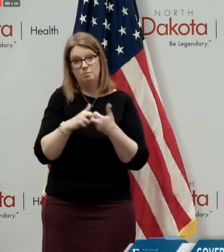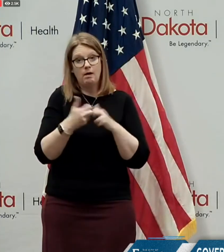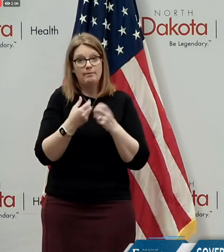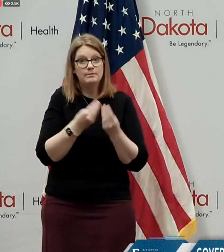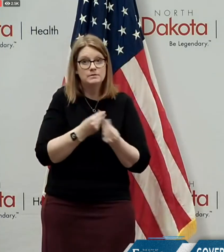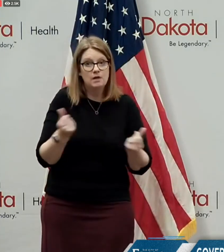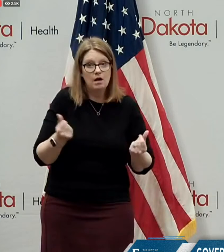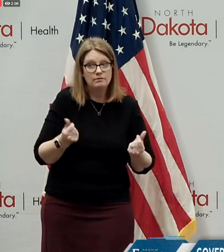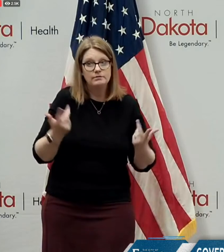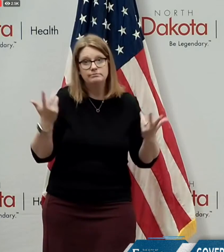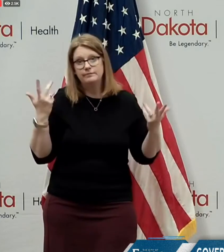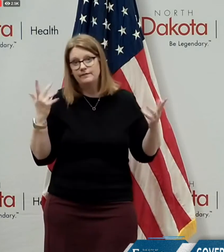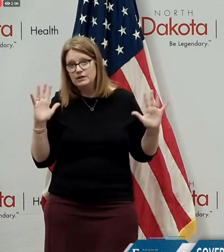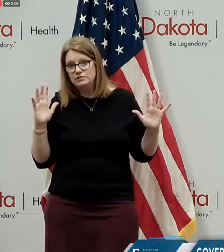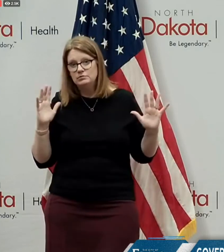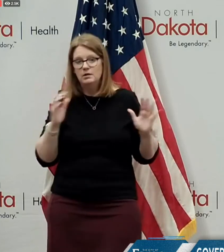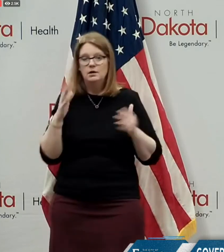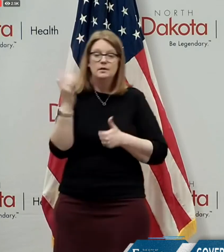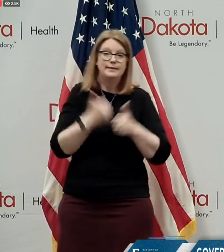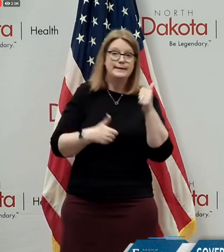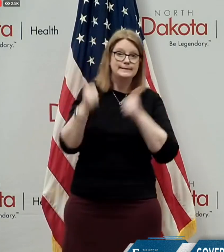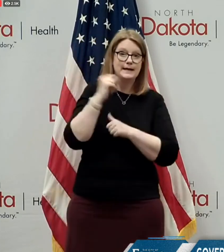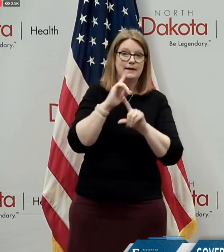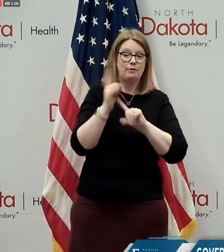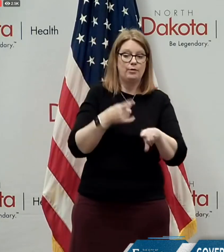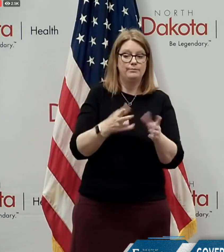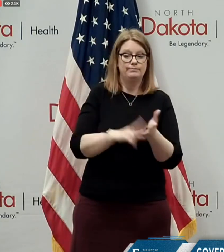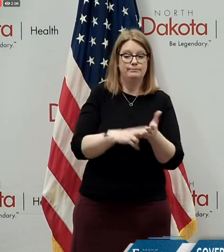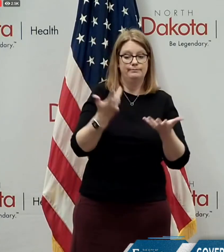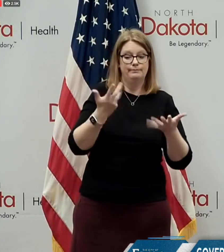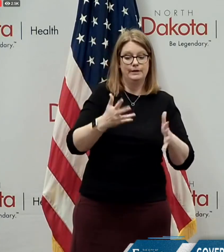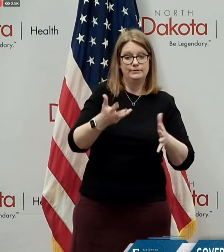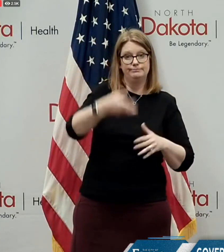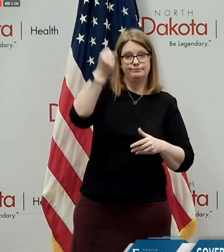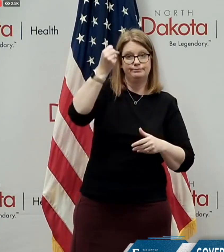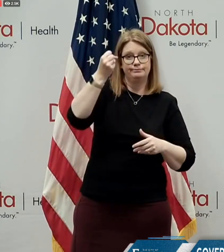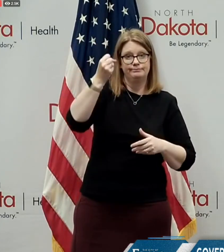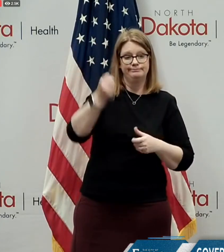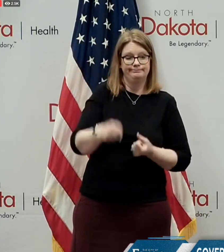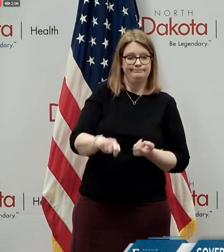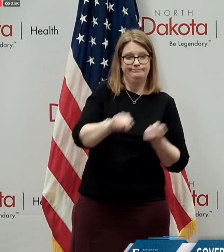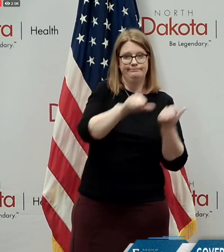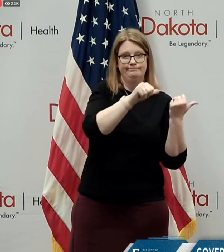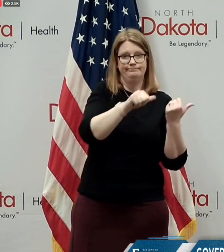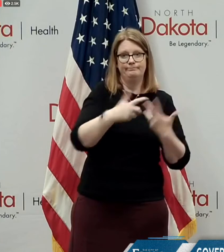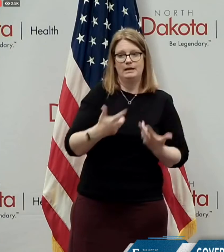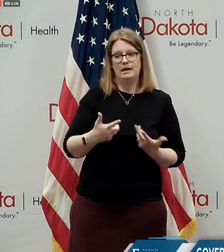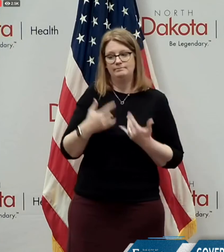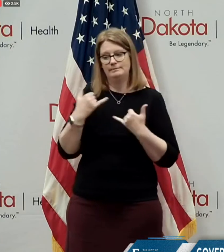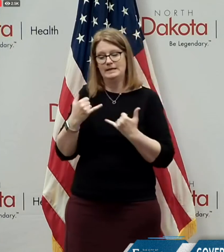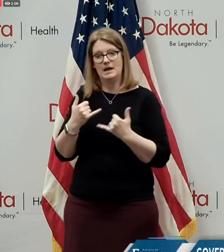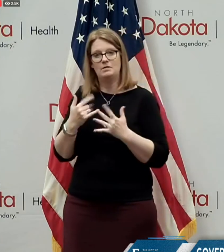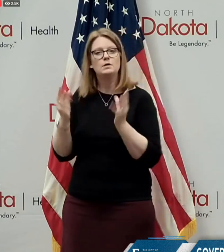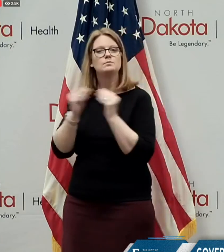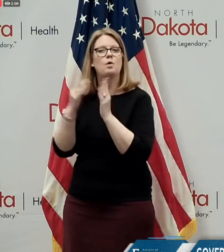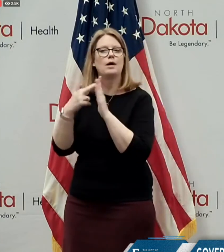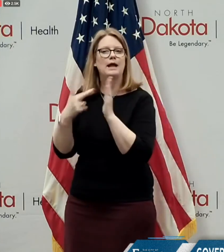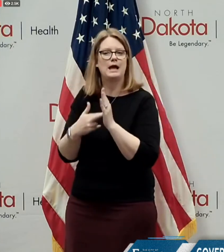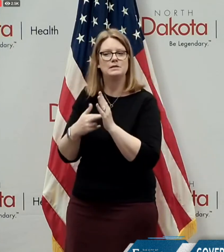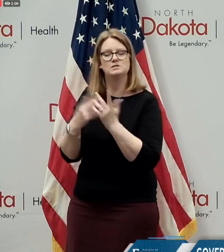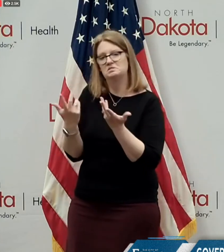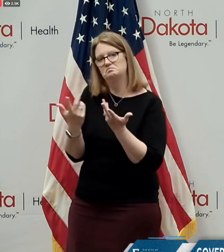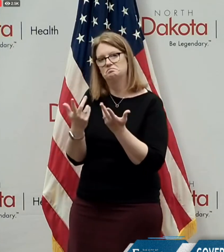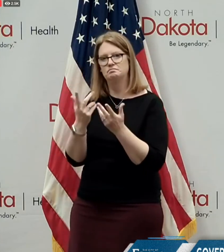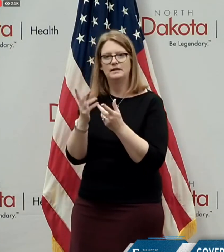have rescinded the executive order because the problem got solved with a different way with clarified guidance. Next